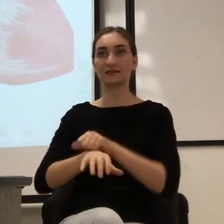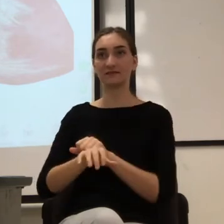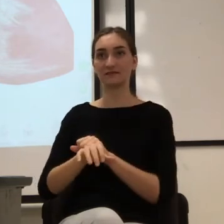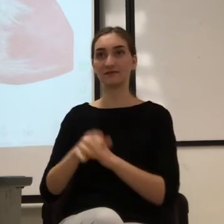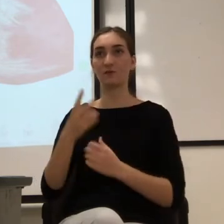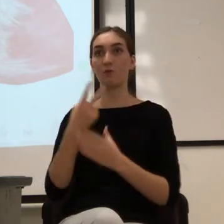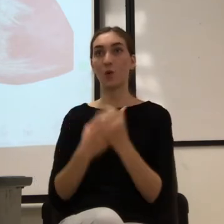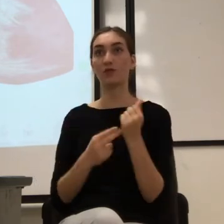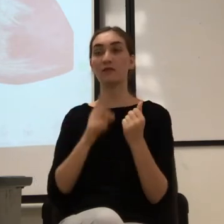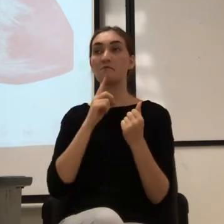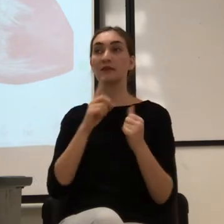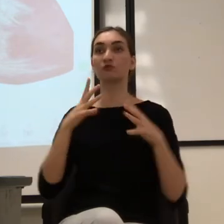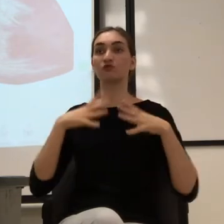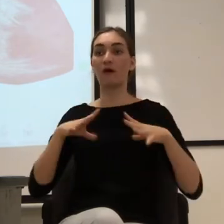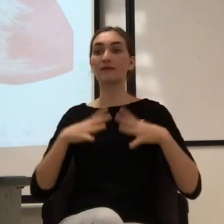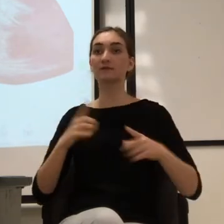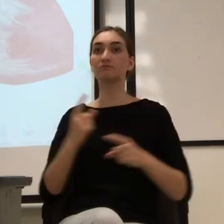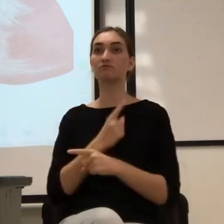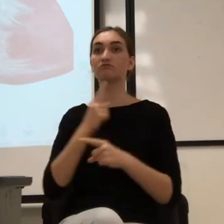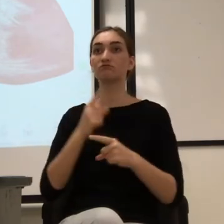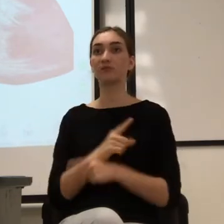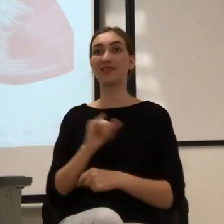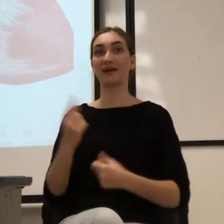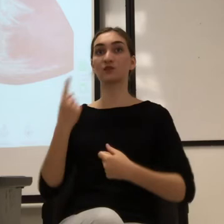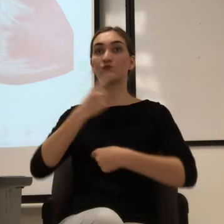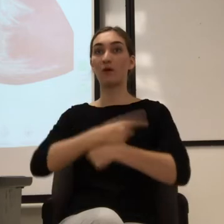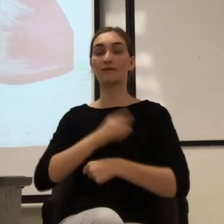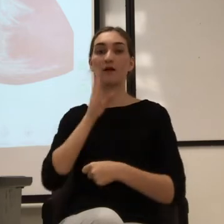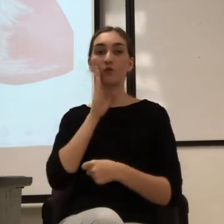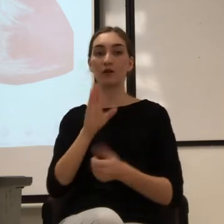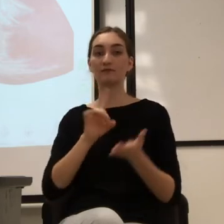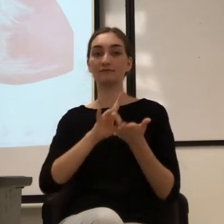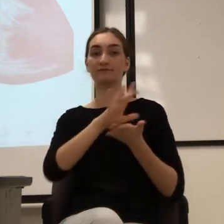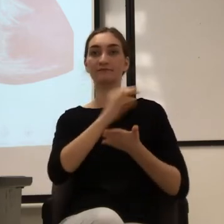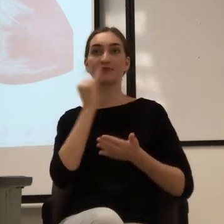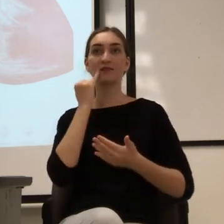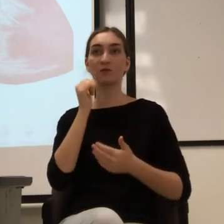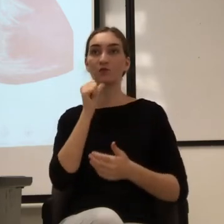gloves. Be dressed appropriately. That's one day I'll kick you out if you're not dressed right.